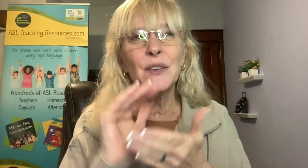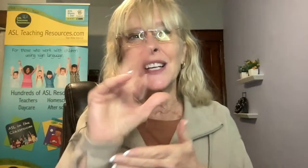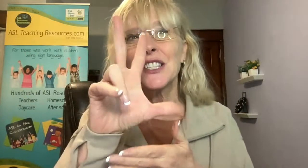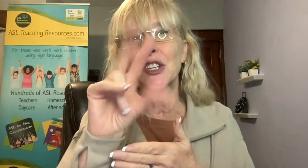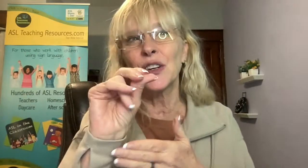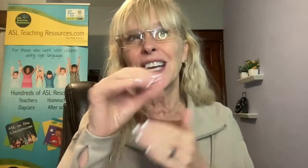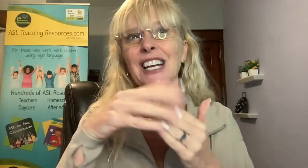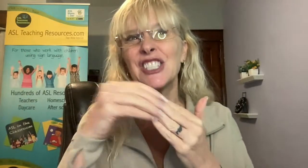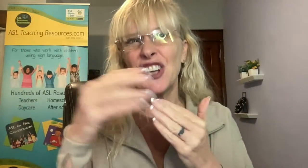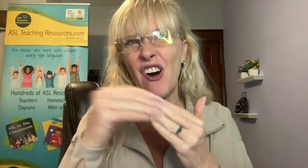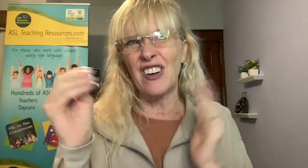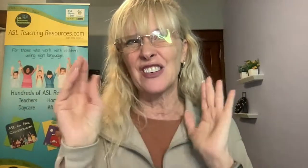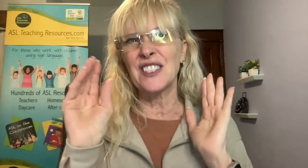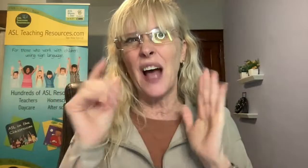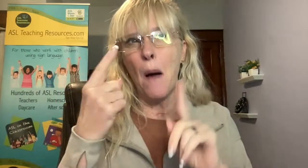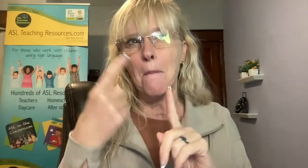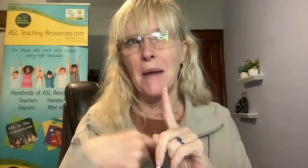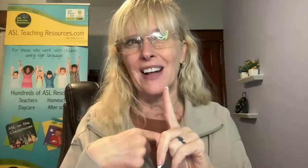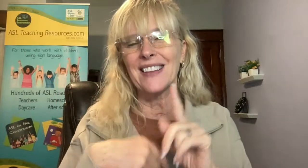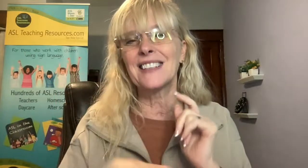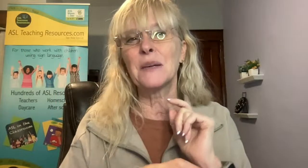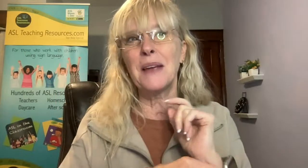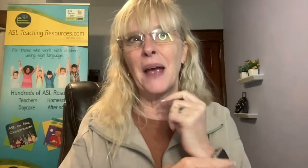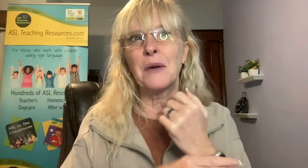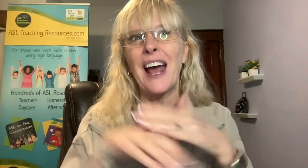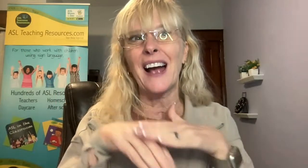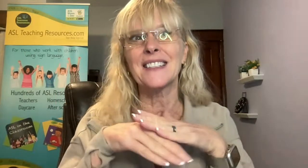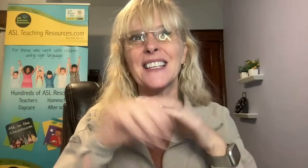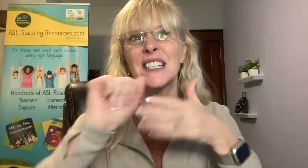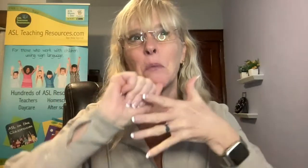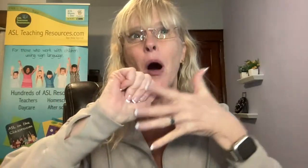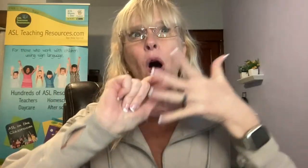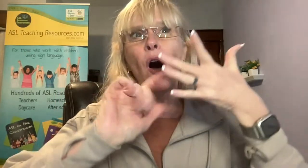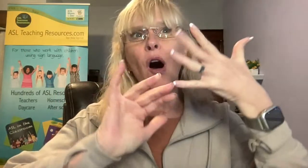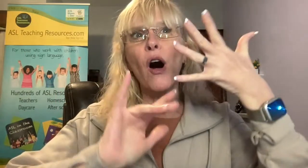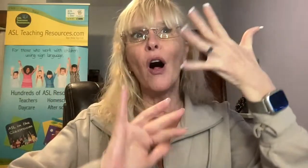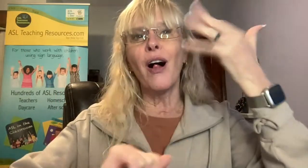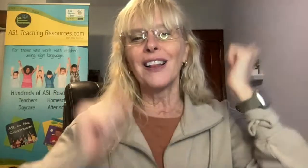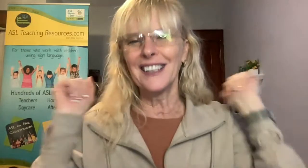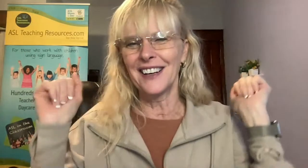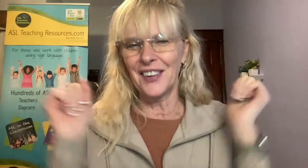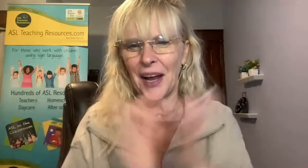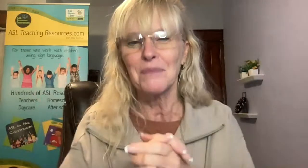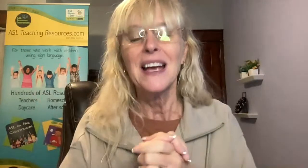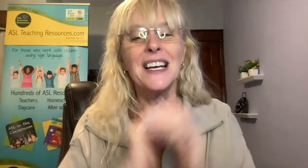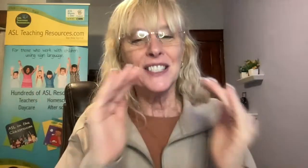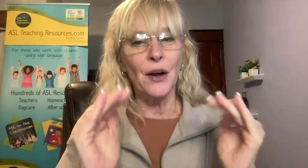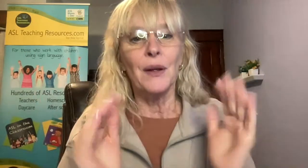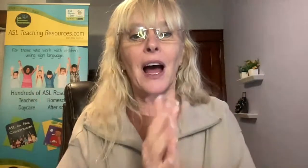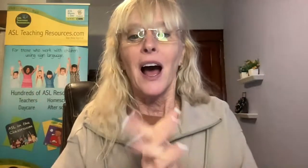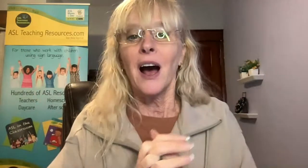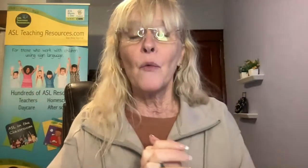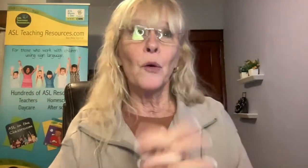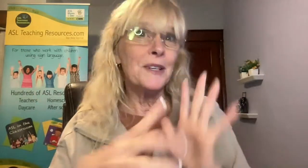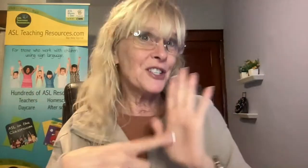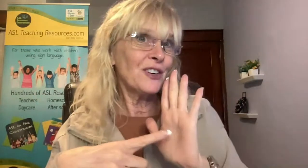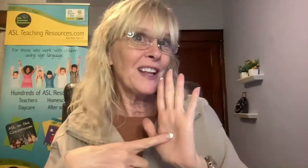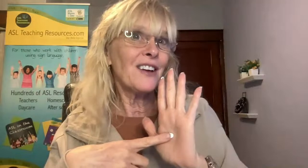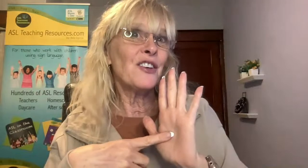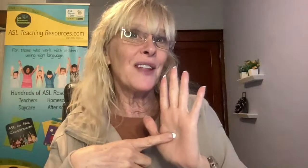as $30 a month to be able to access them all. Okay, so we'll be showing you that